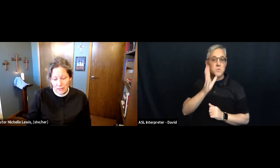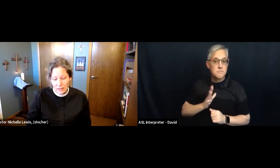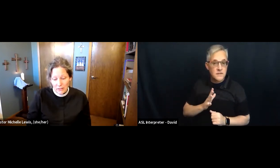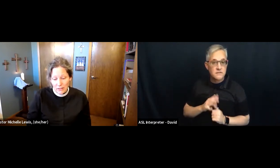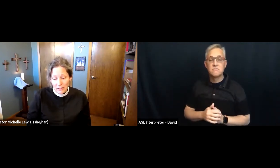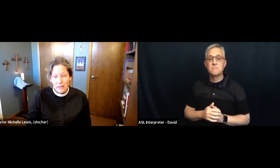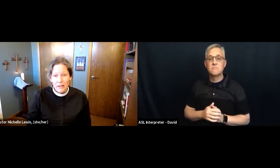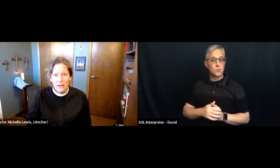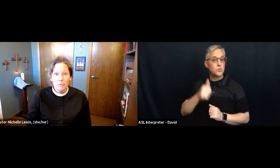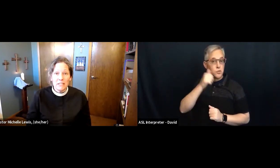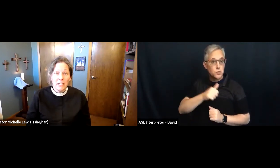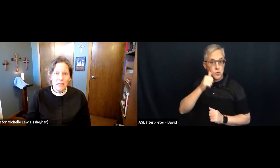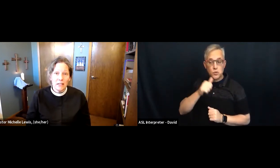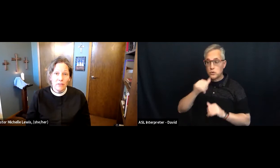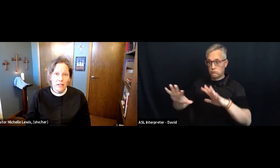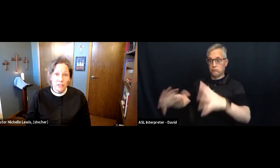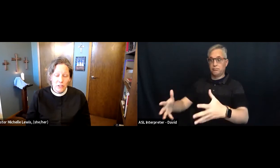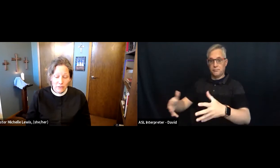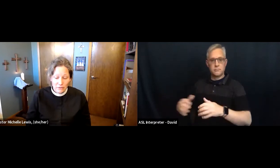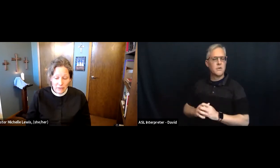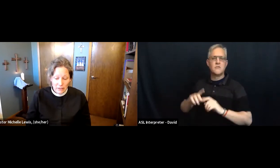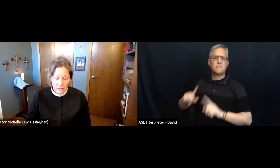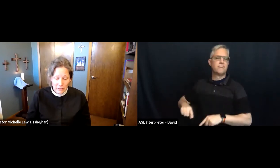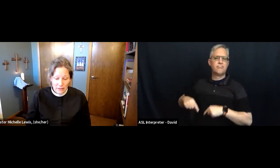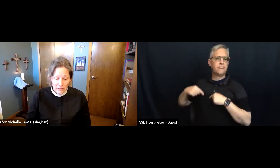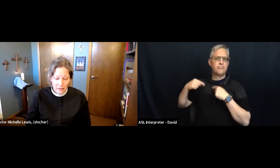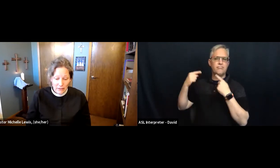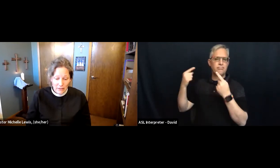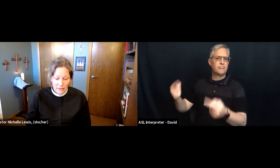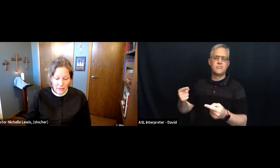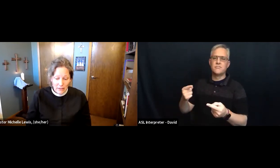girls have been taken advantage of.